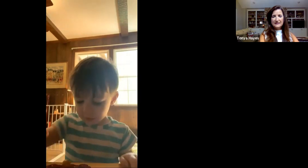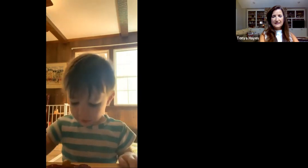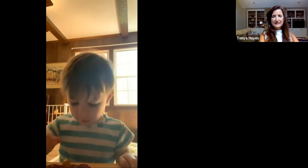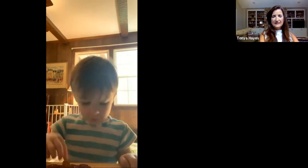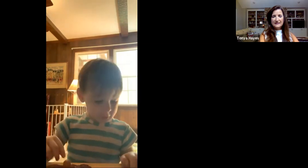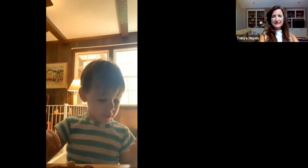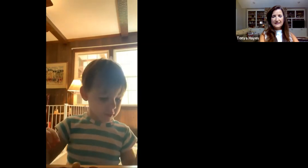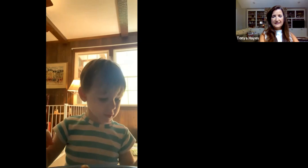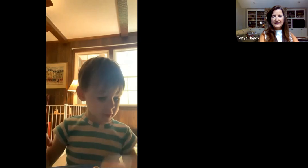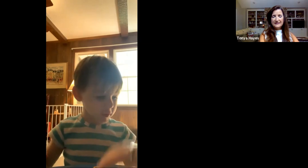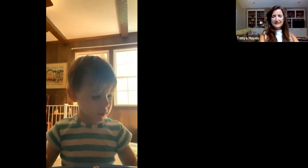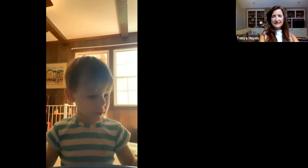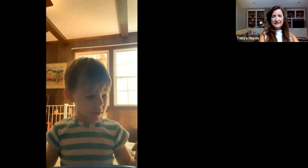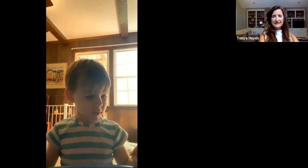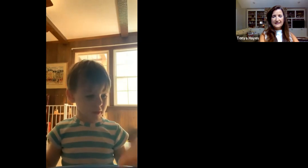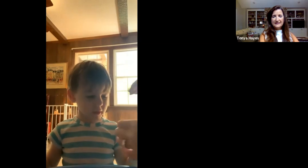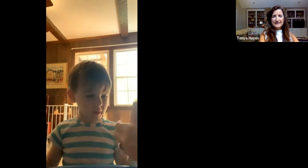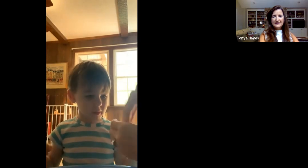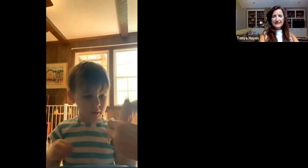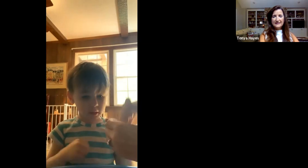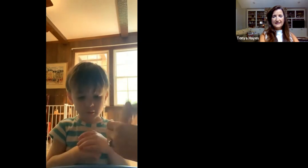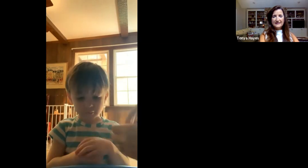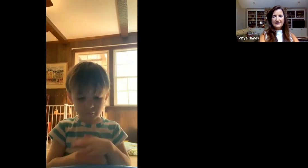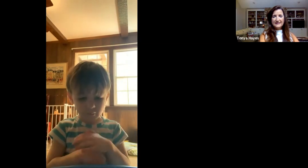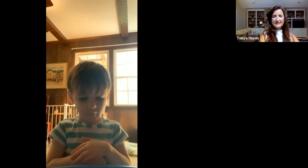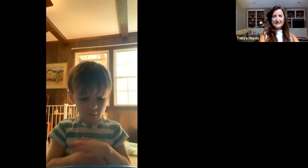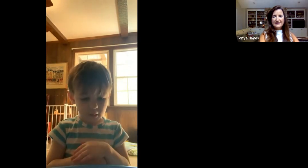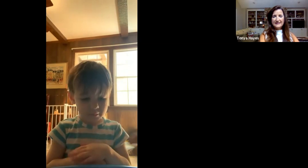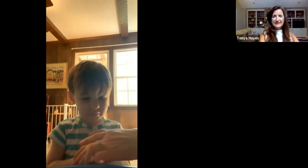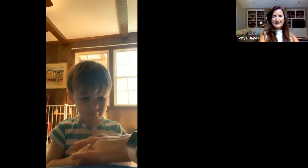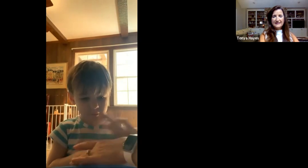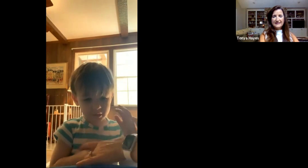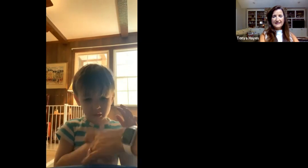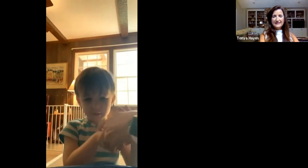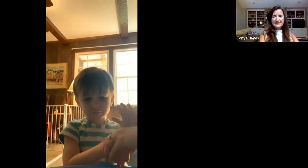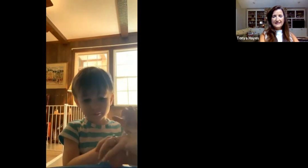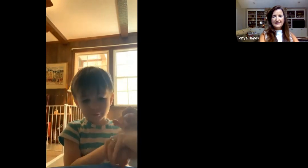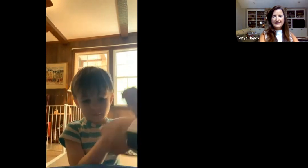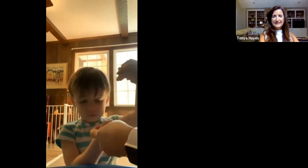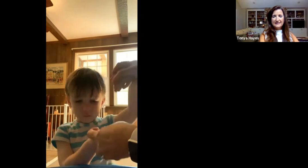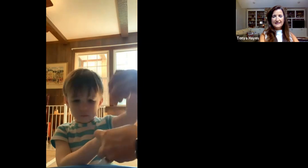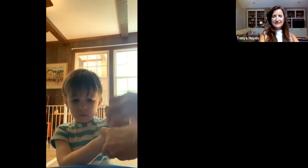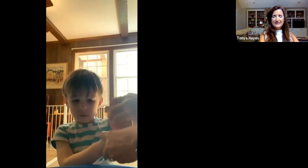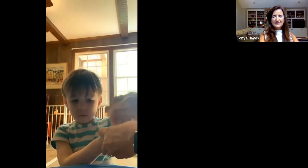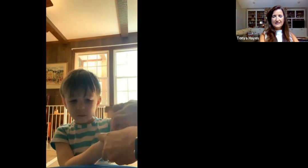Ta-da! In. Freddie, you did it. In. You do it.